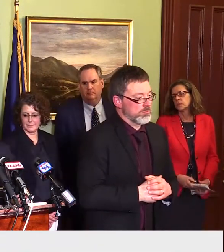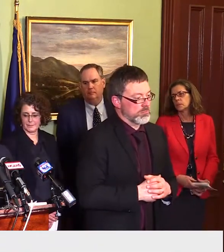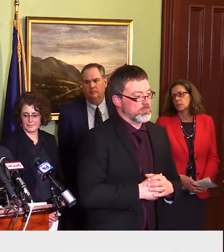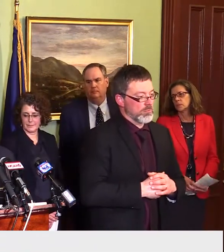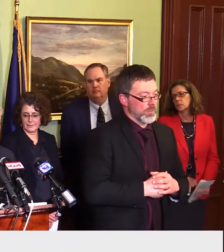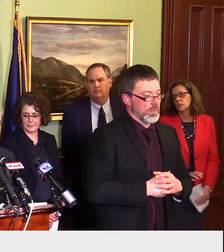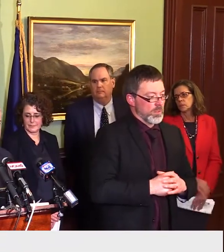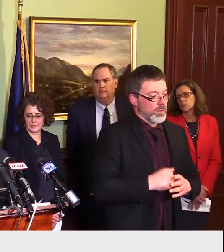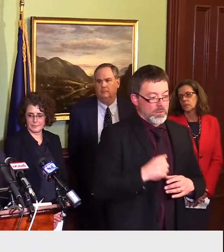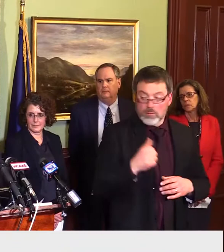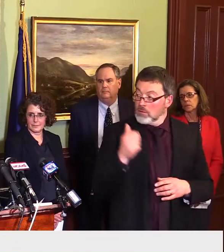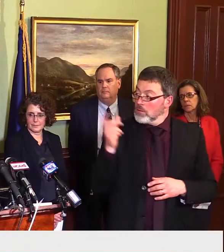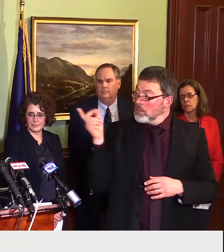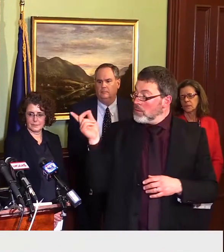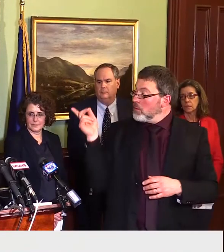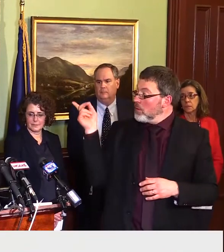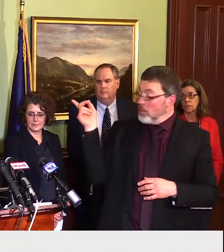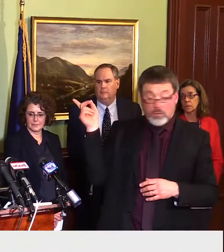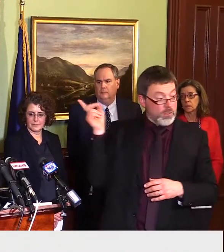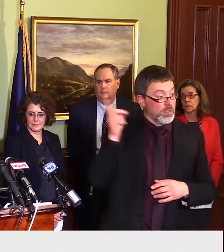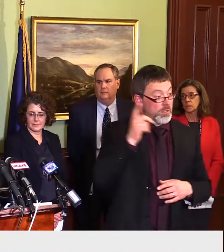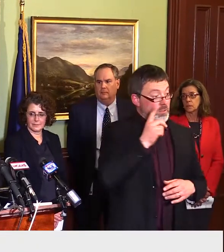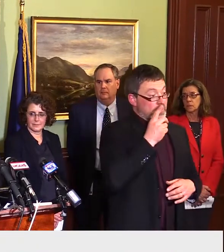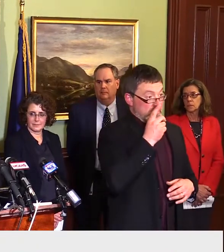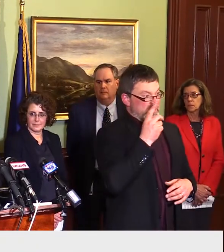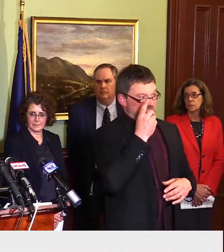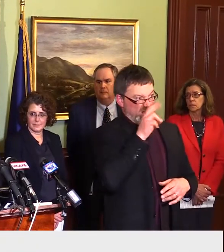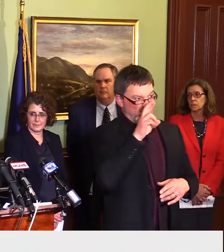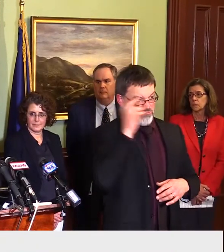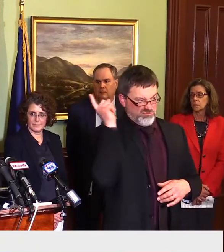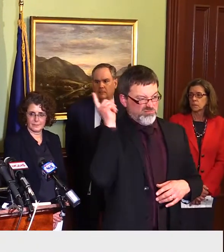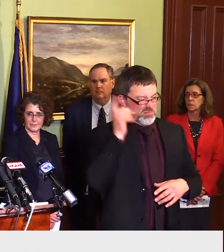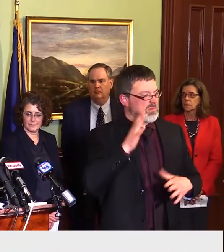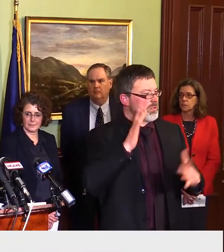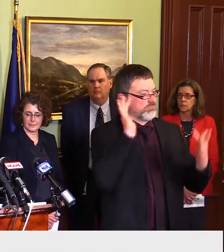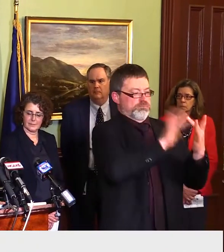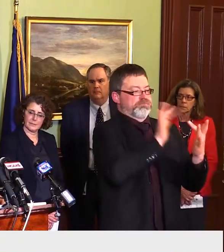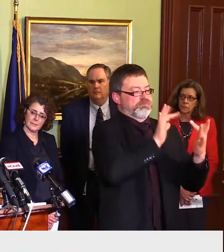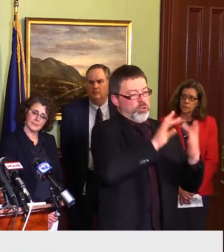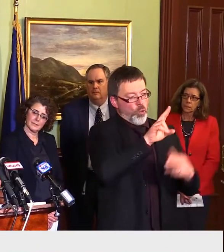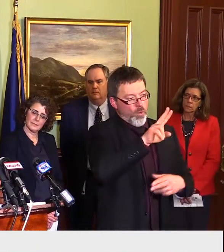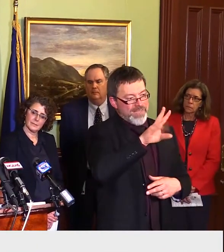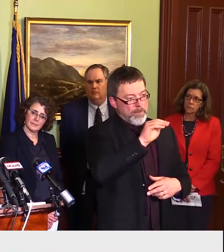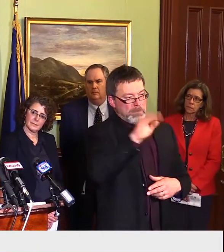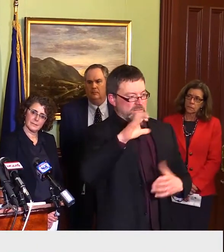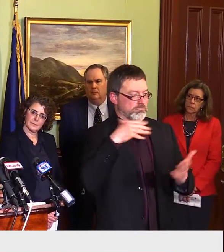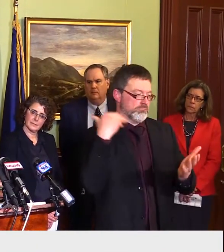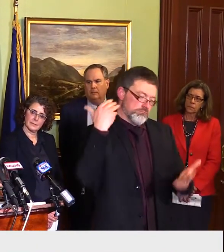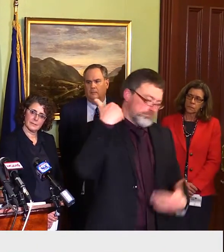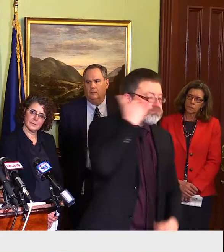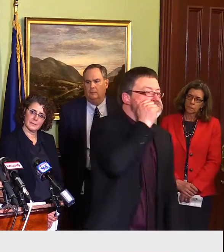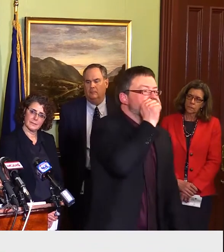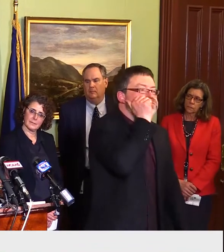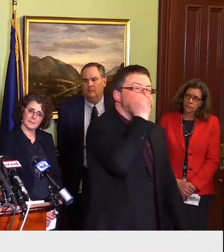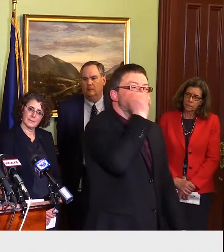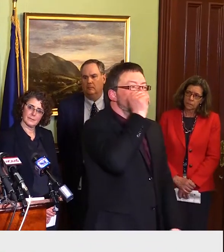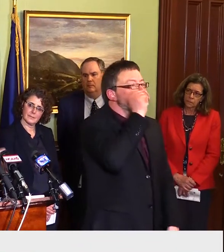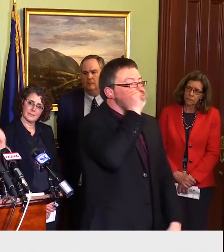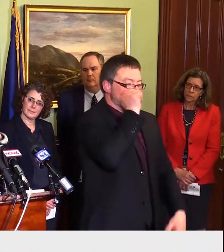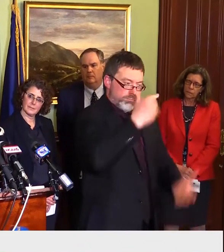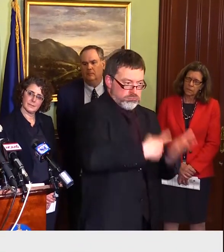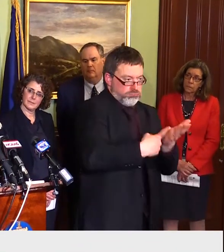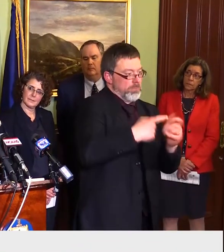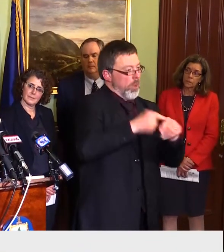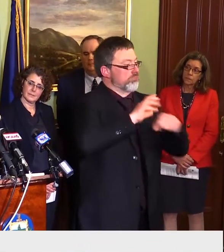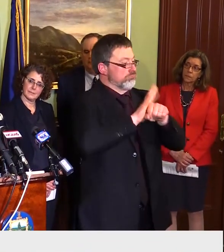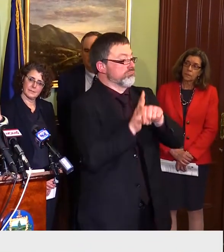Sure, there has. There's been great focus with the Vermont prisons, including various issues dealing with